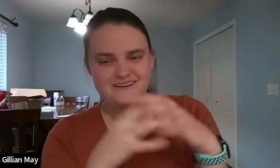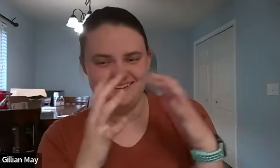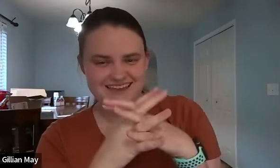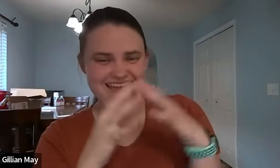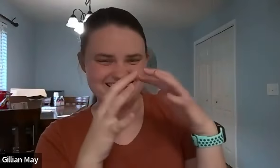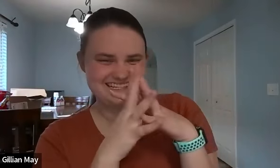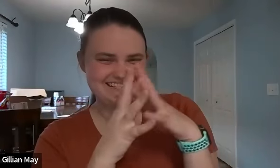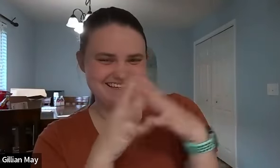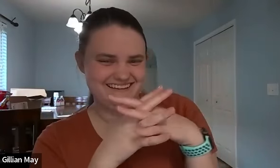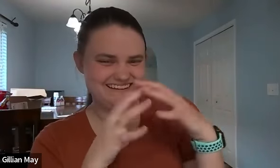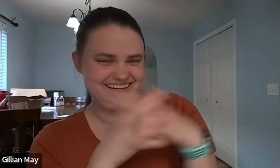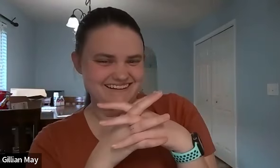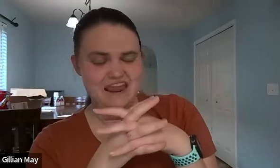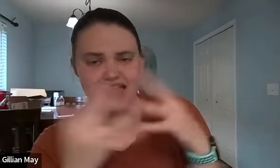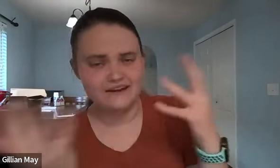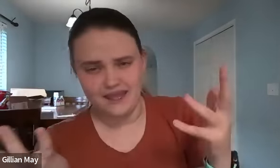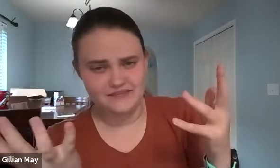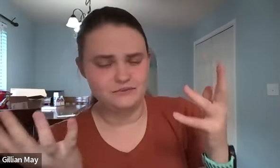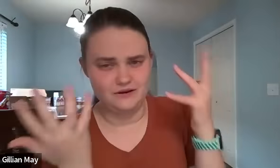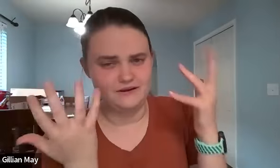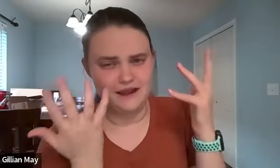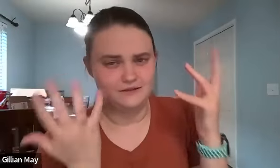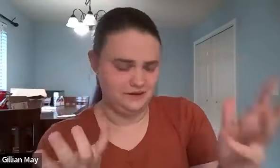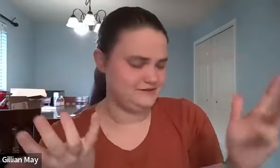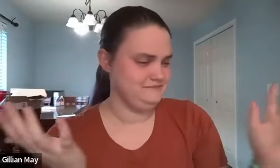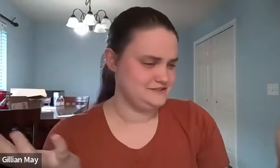Football, yes, good, good, good, good. I had to add that. We are in Alabama. So,